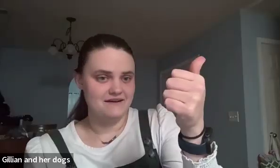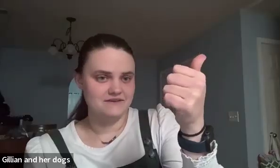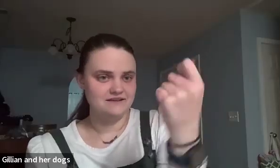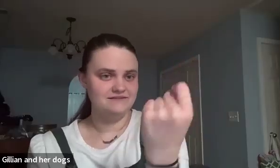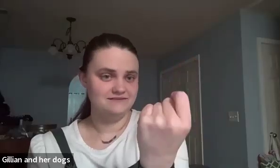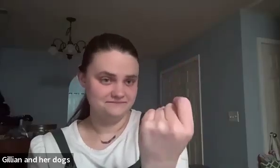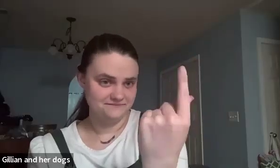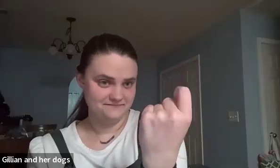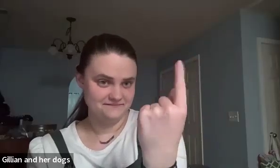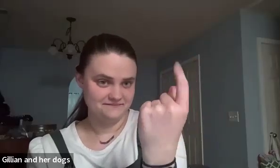11,